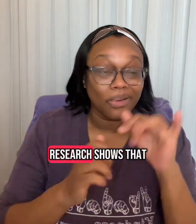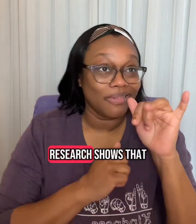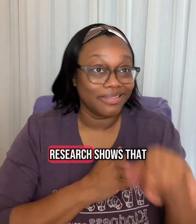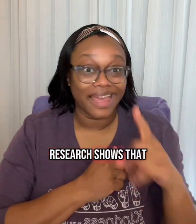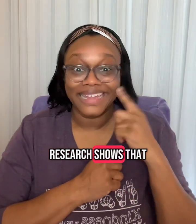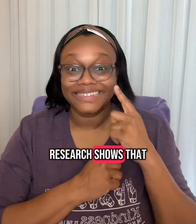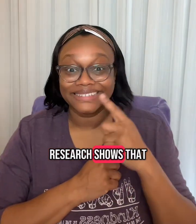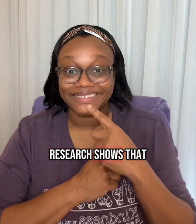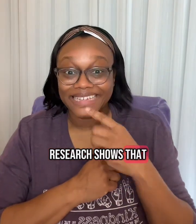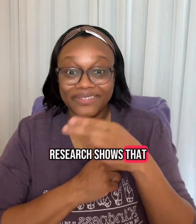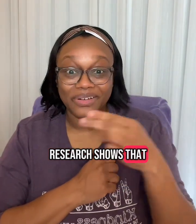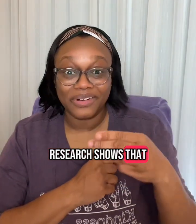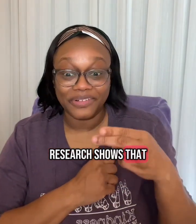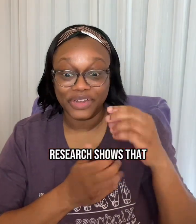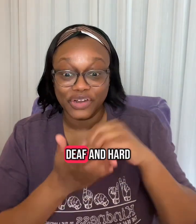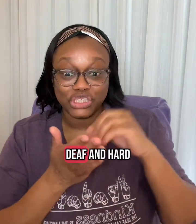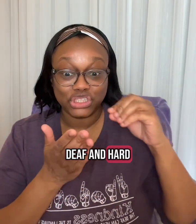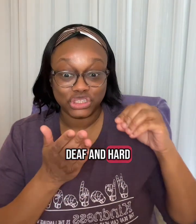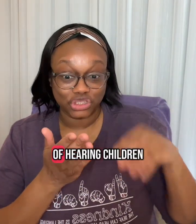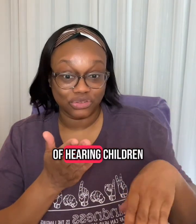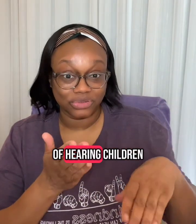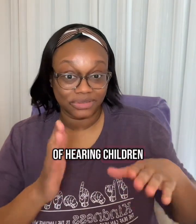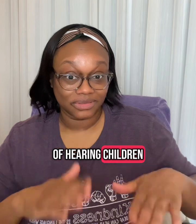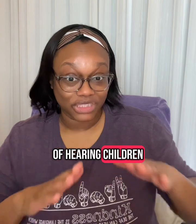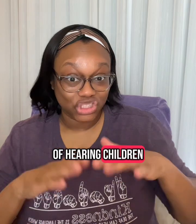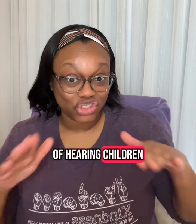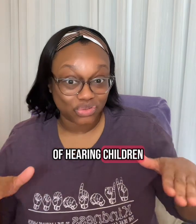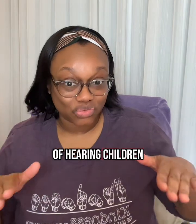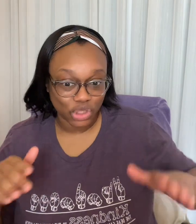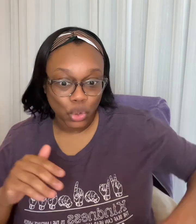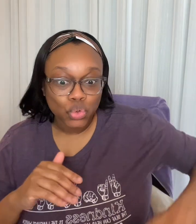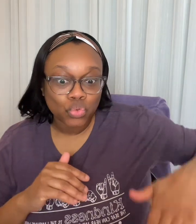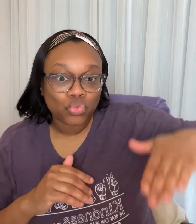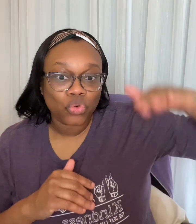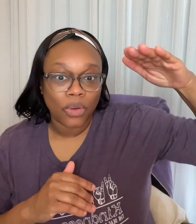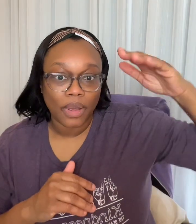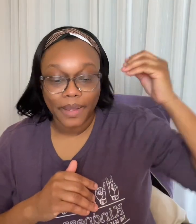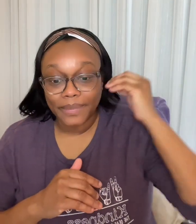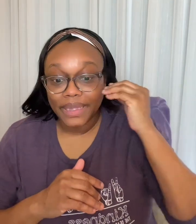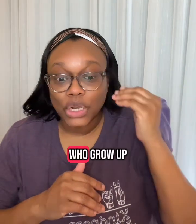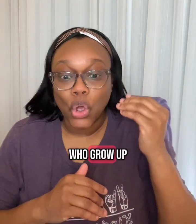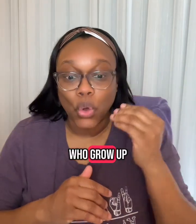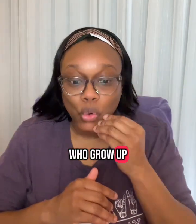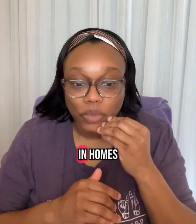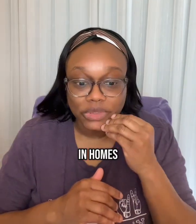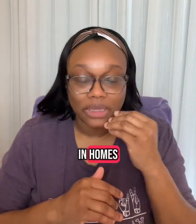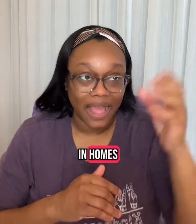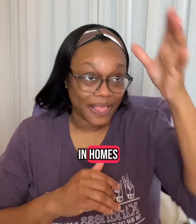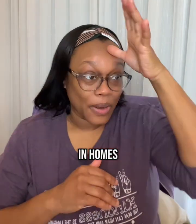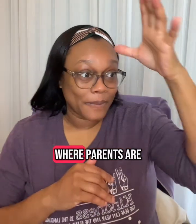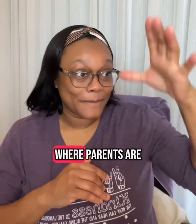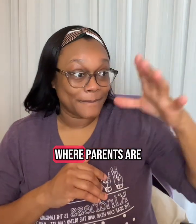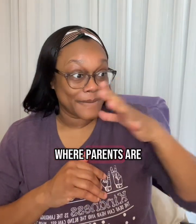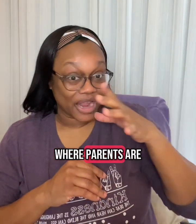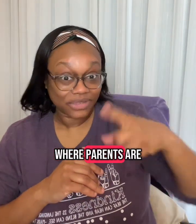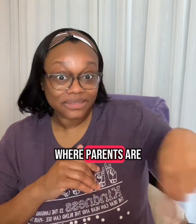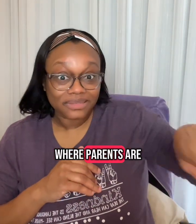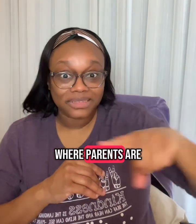Research shows that deaf and hard of hearing children who grow up in homes where parents